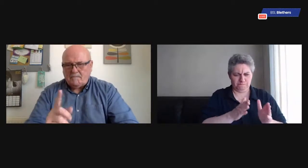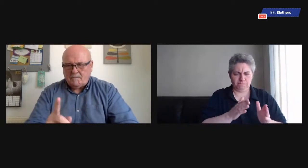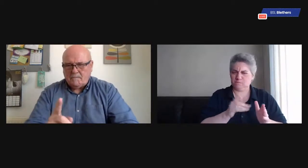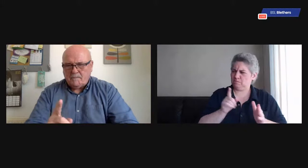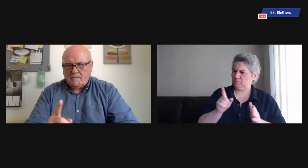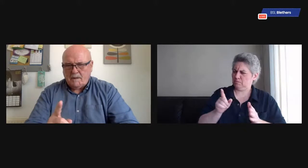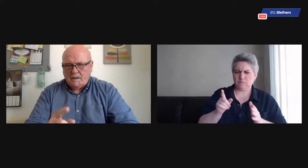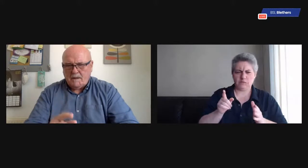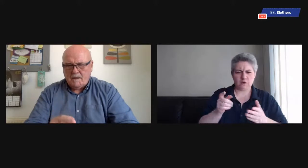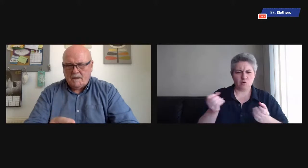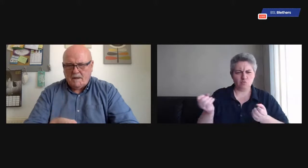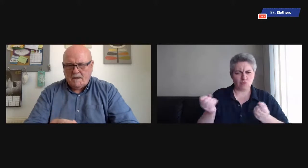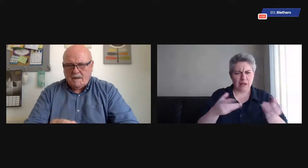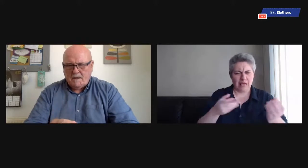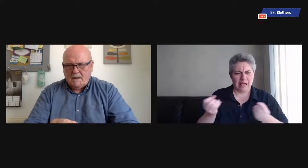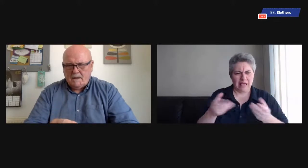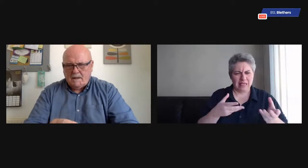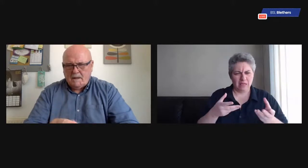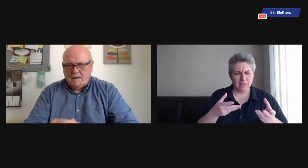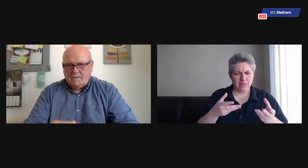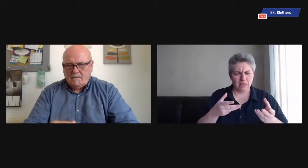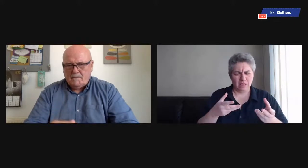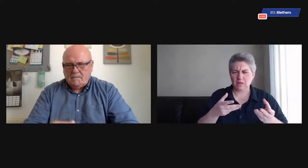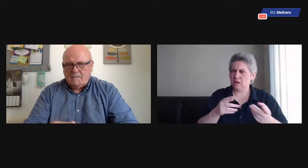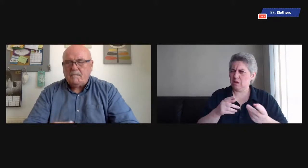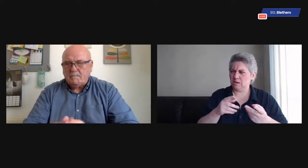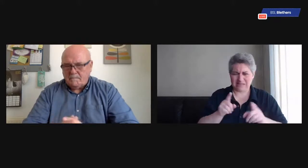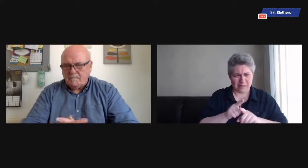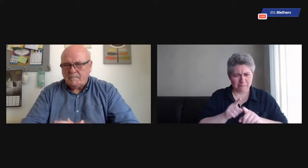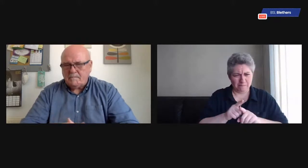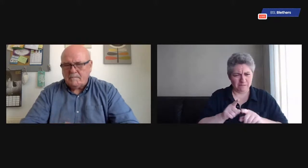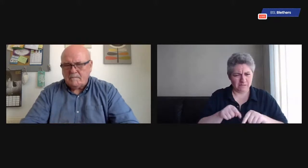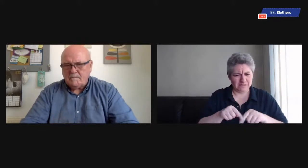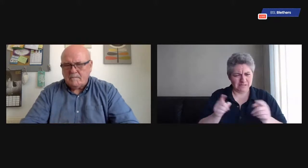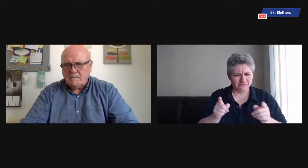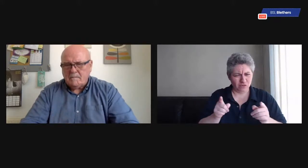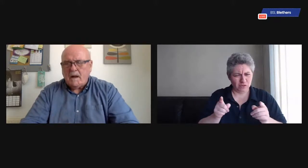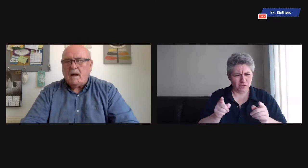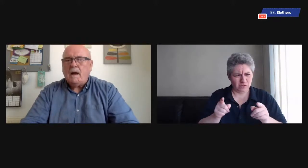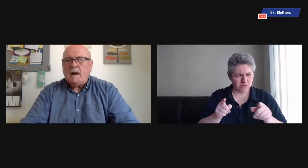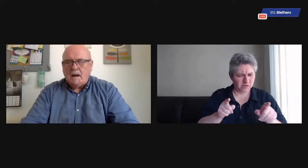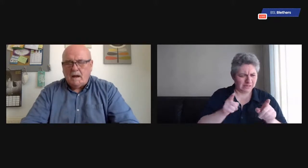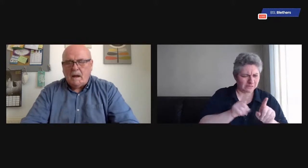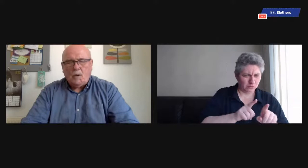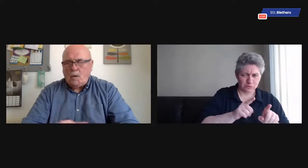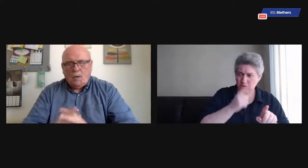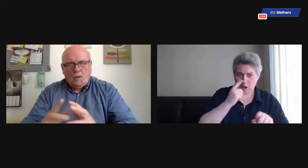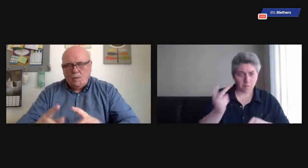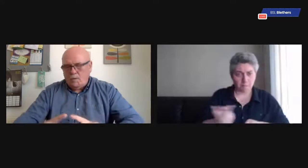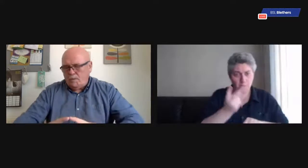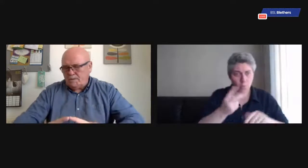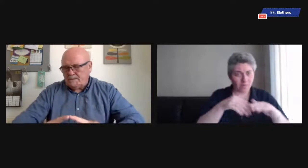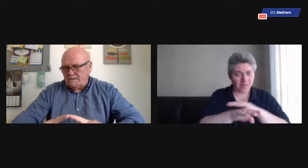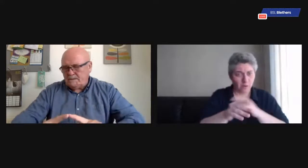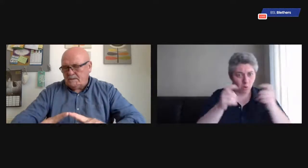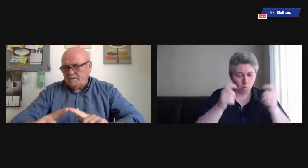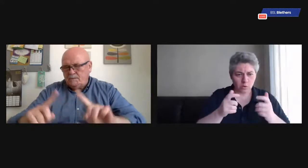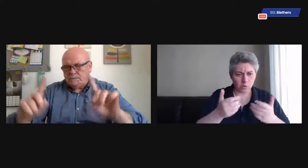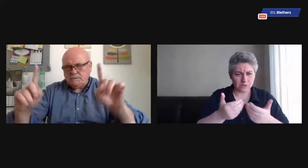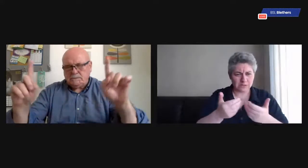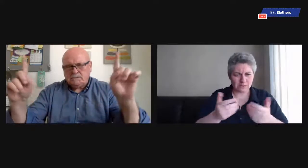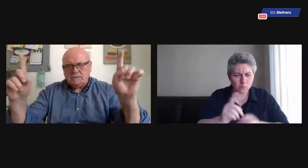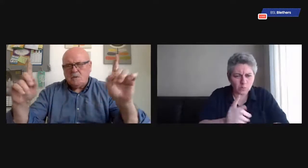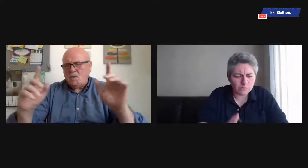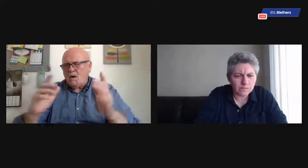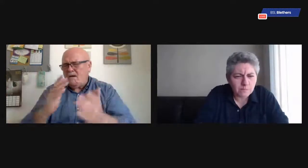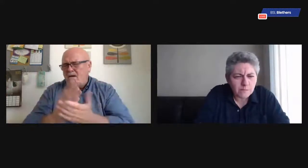Yes. So I'm just wondering, is that the same as a relay interpreter?